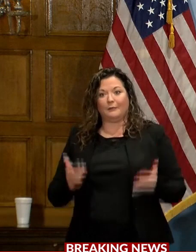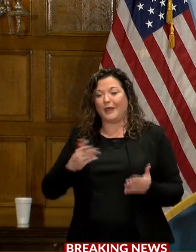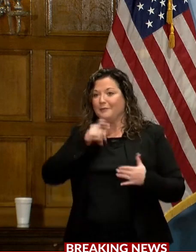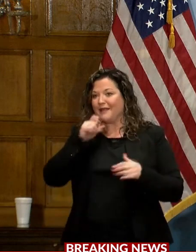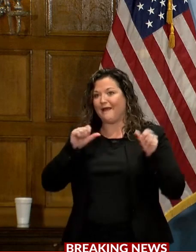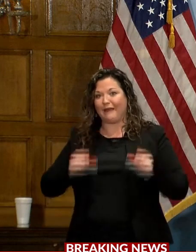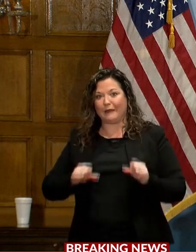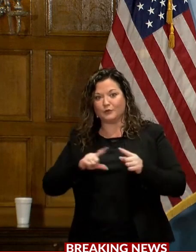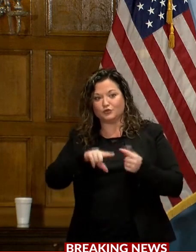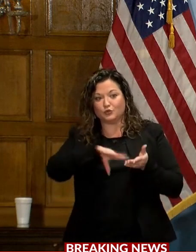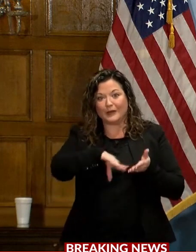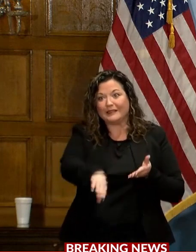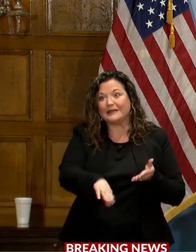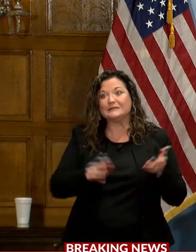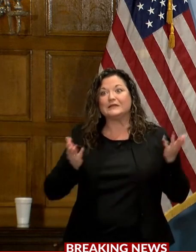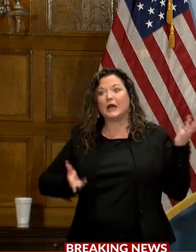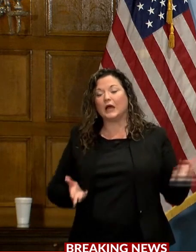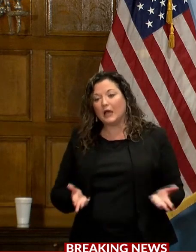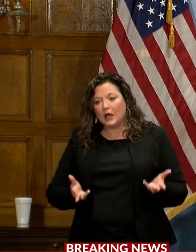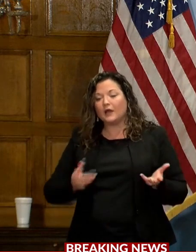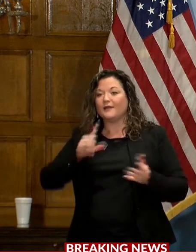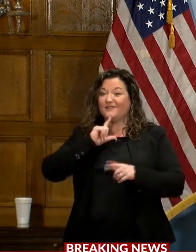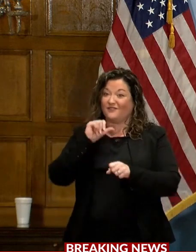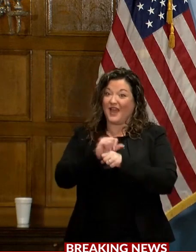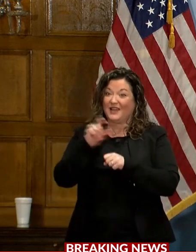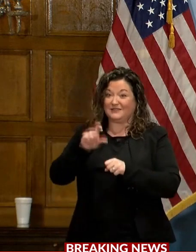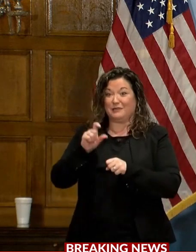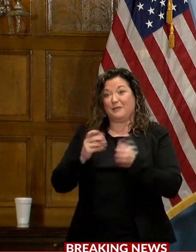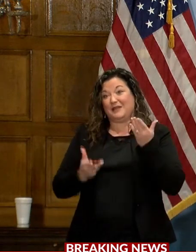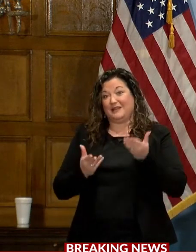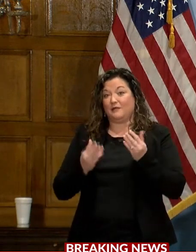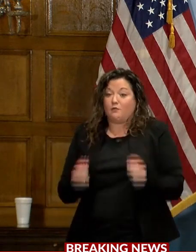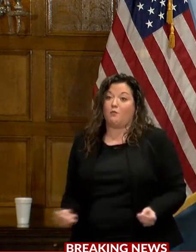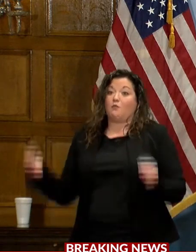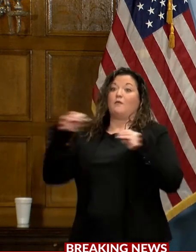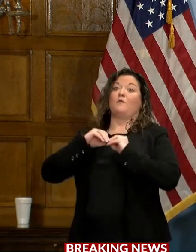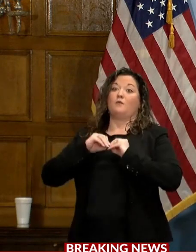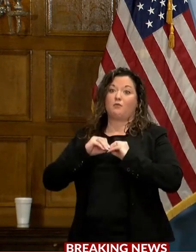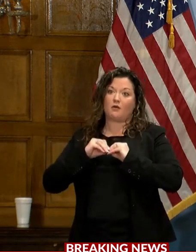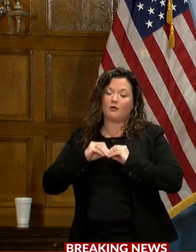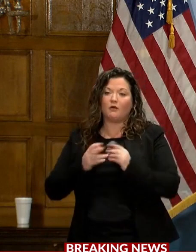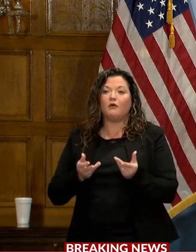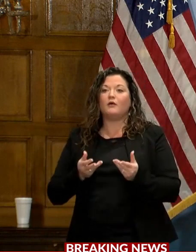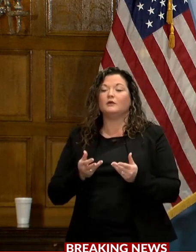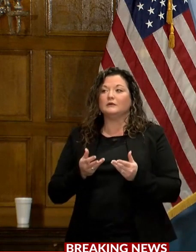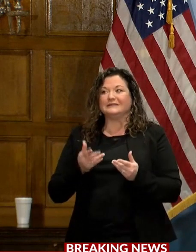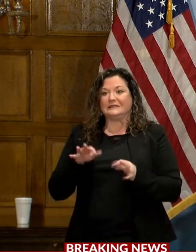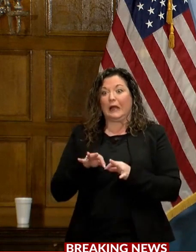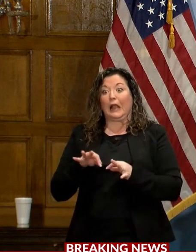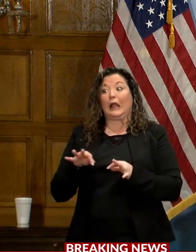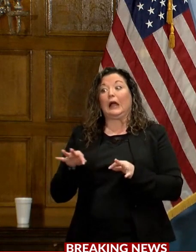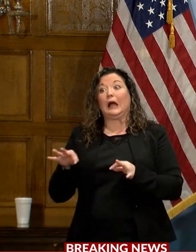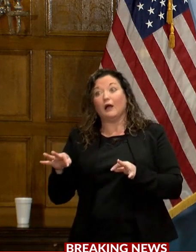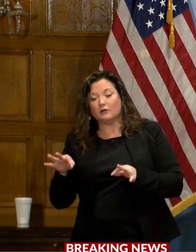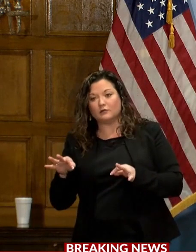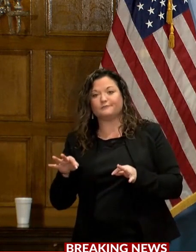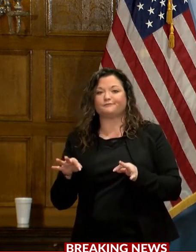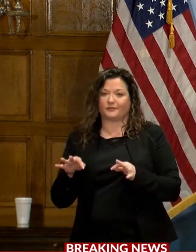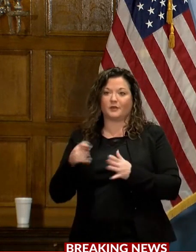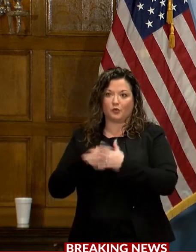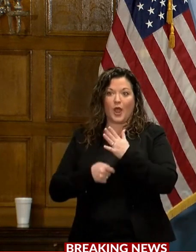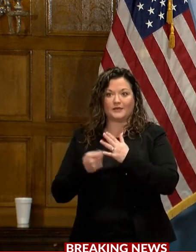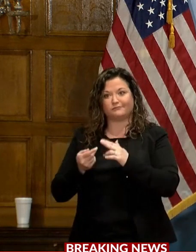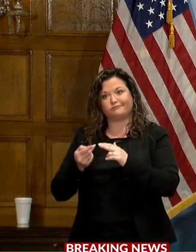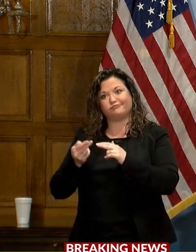to release those, and in fact we might have to accelerate those. And of course, the longer you wait sometimes, the more the price